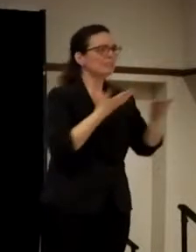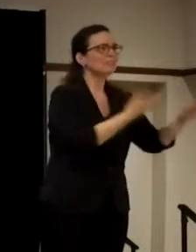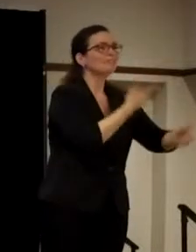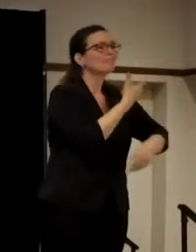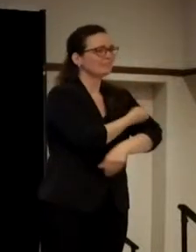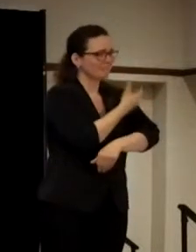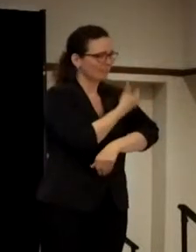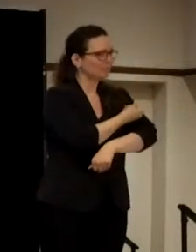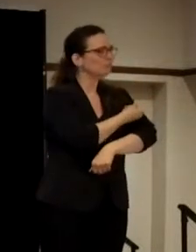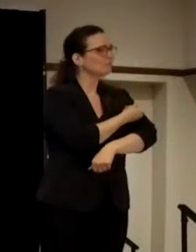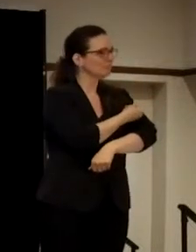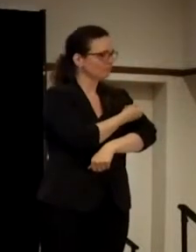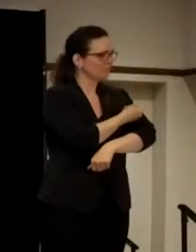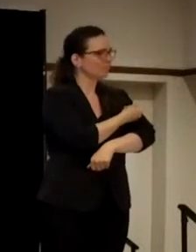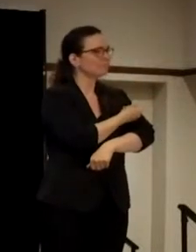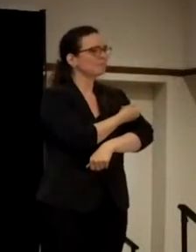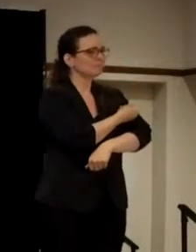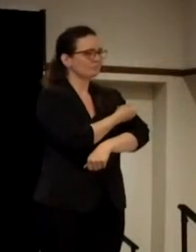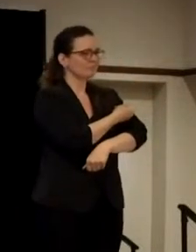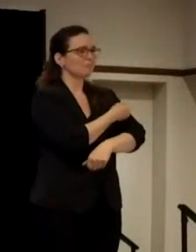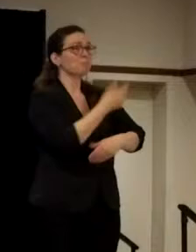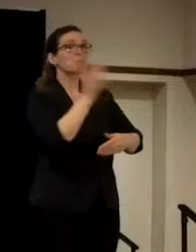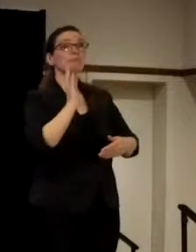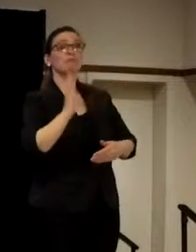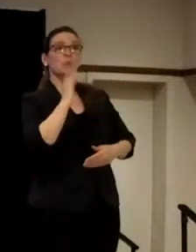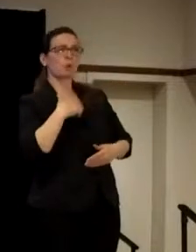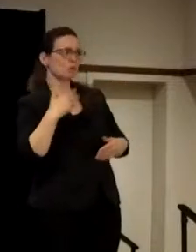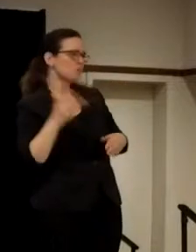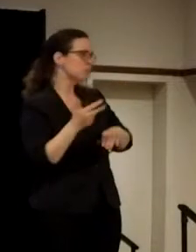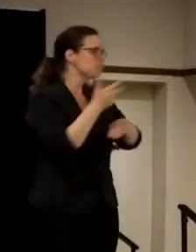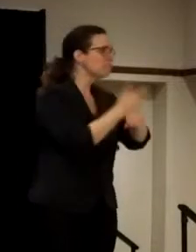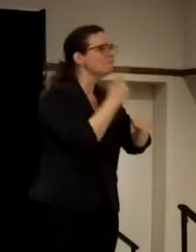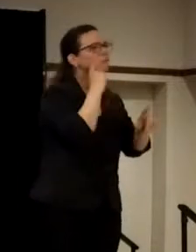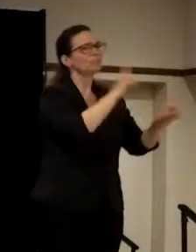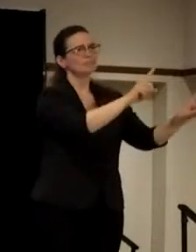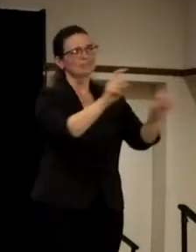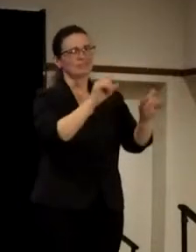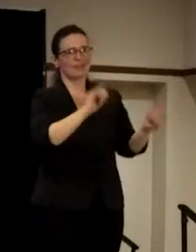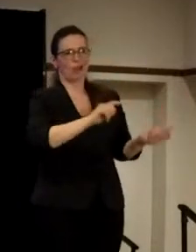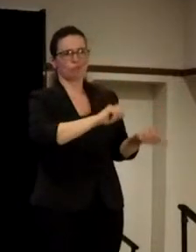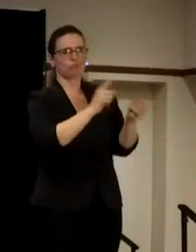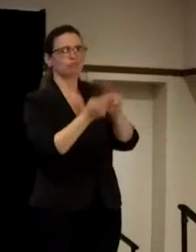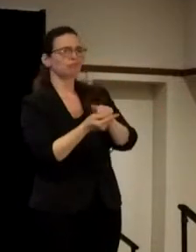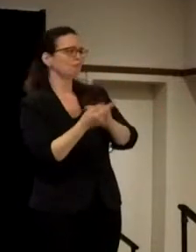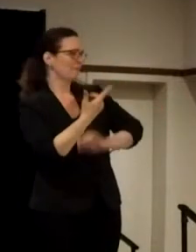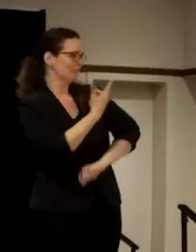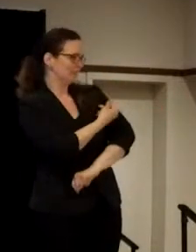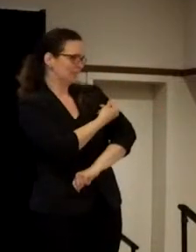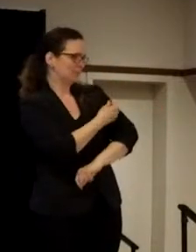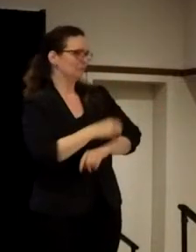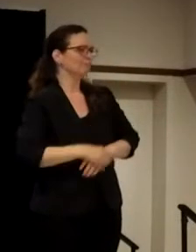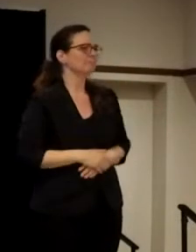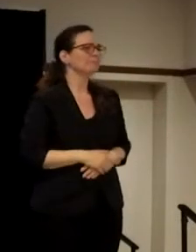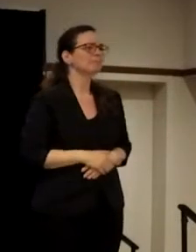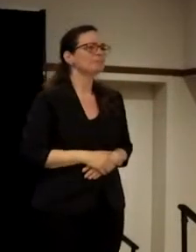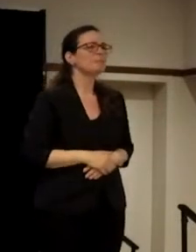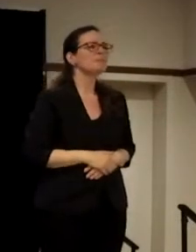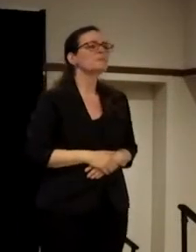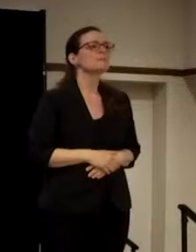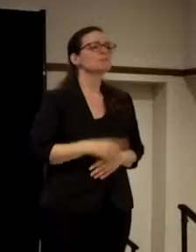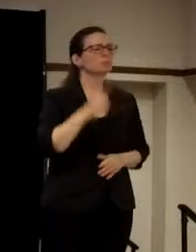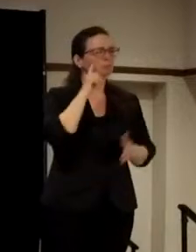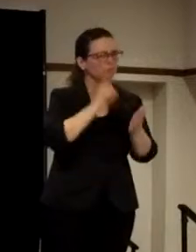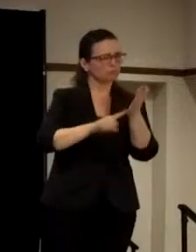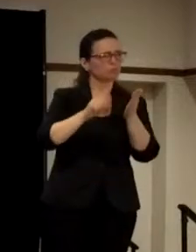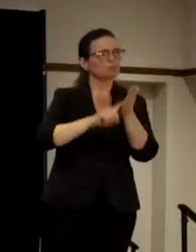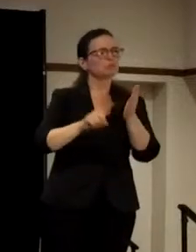mobile vaccination teams. So we'll go into communities specifically that are lagging with the zip codes